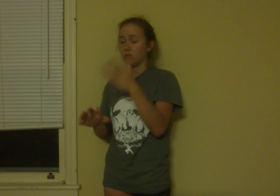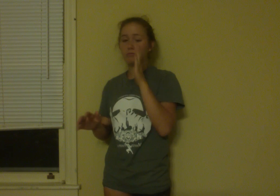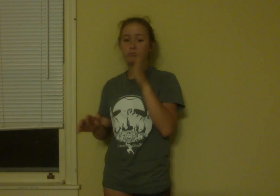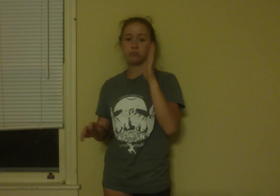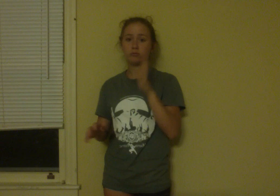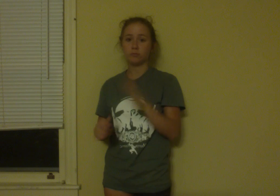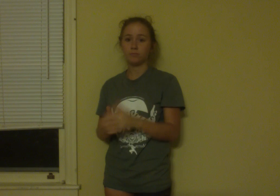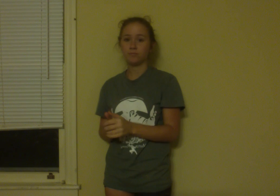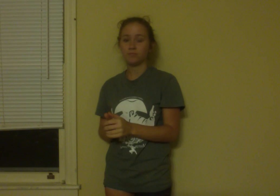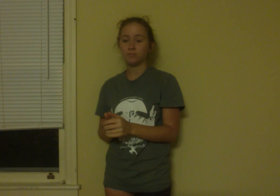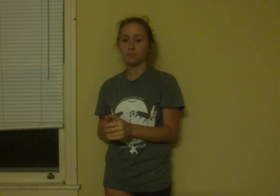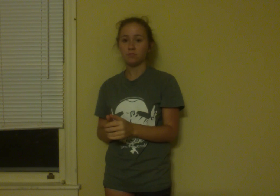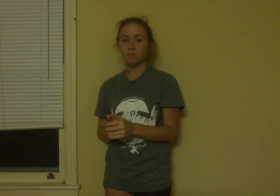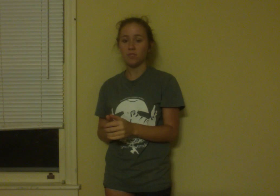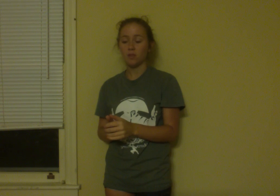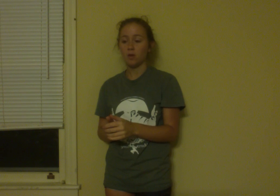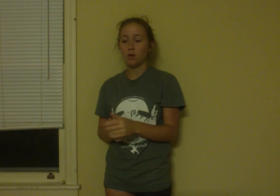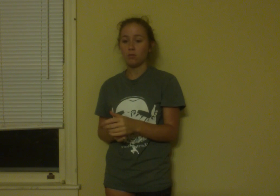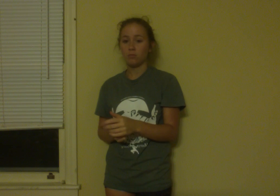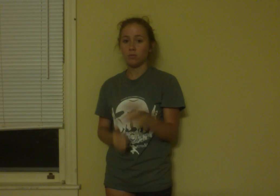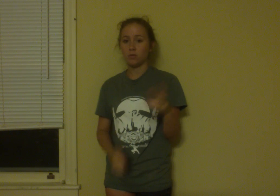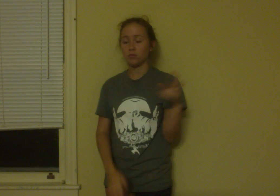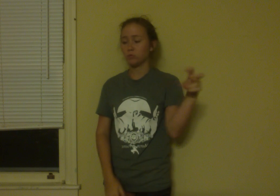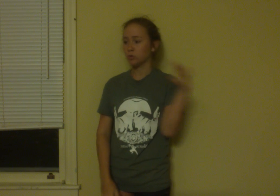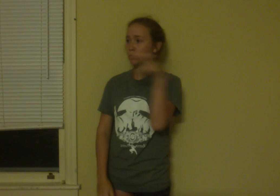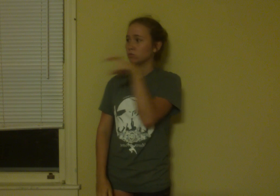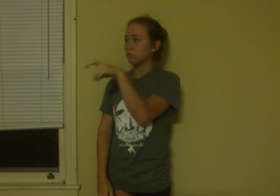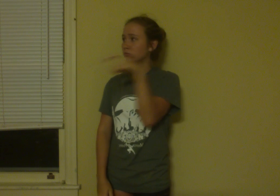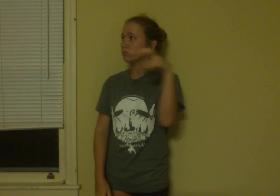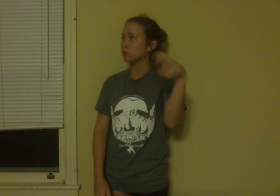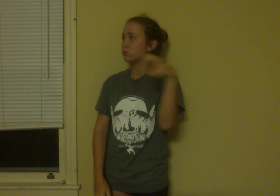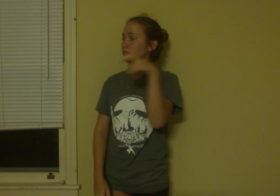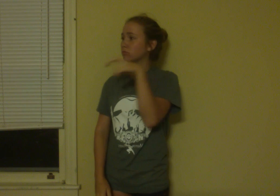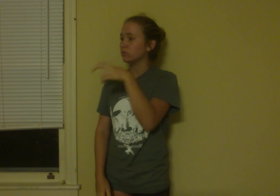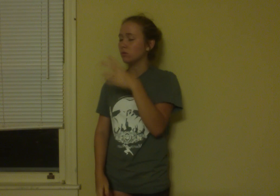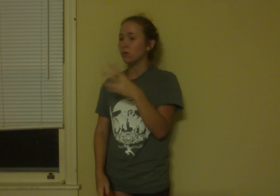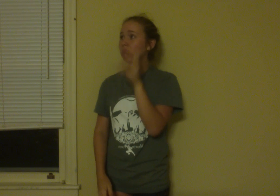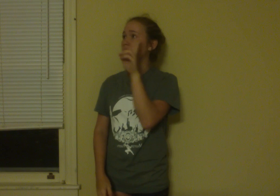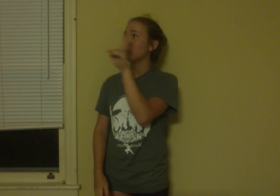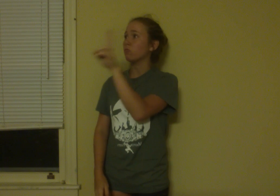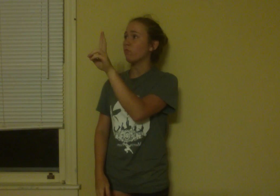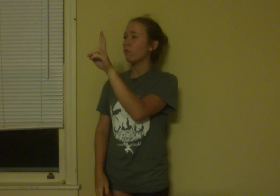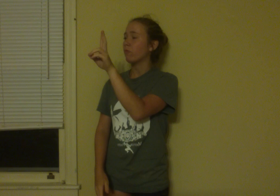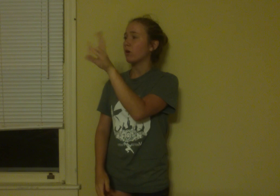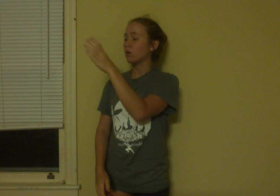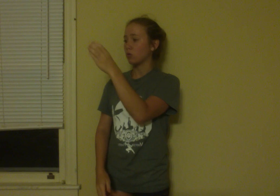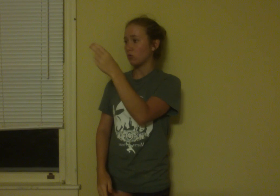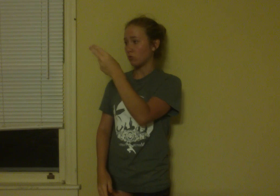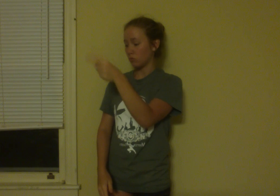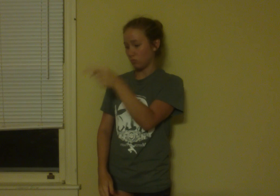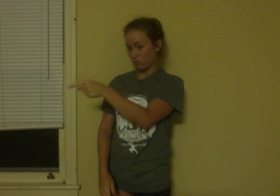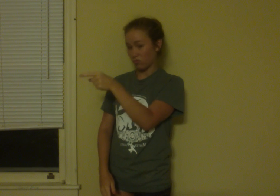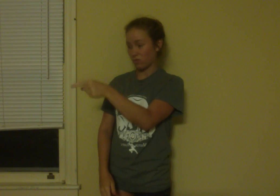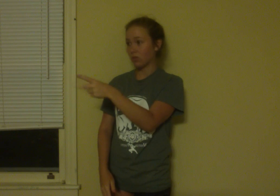times struggling on it, seeing him being very, very close. And I wish